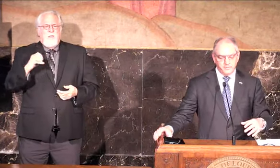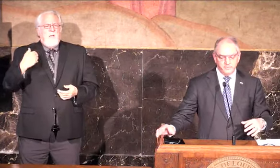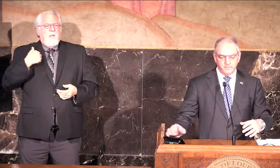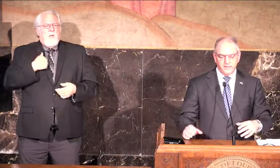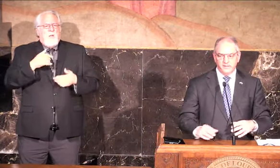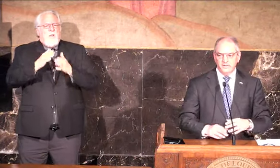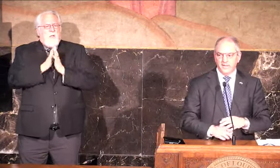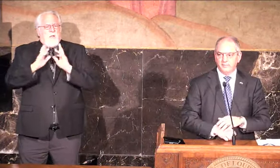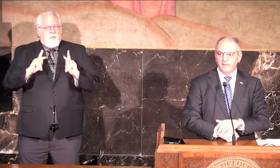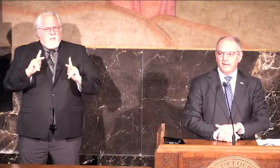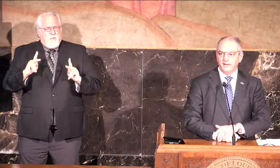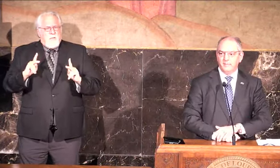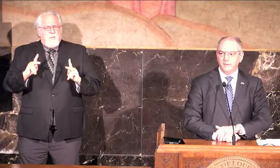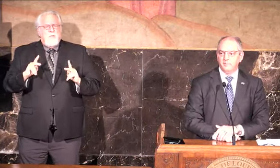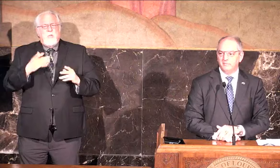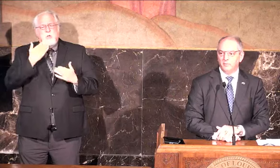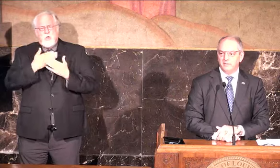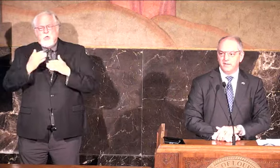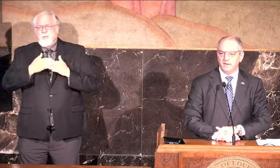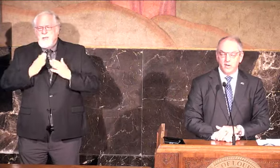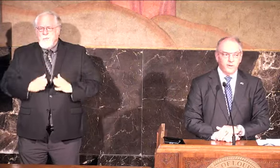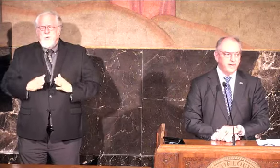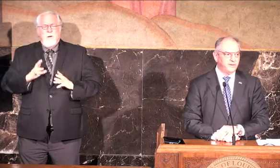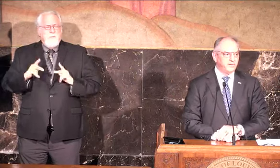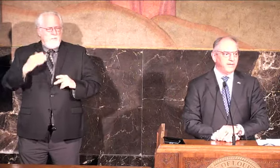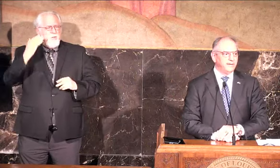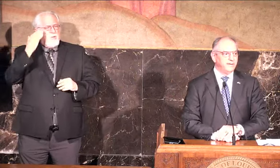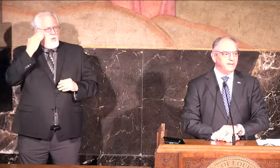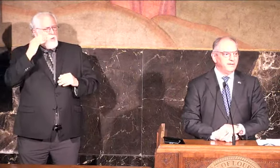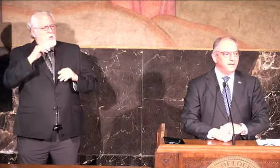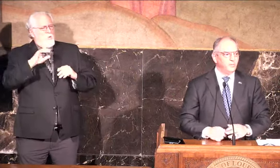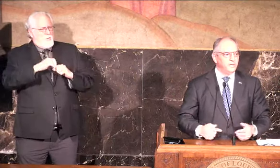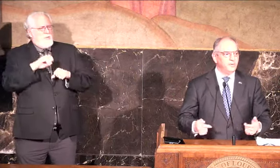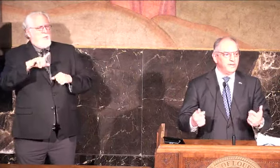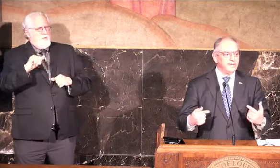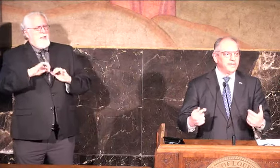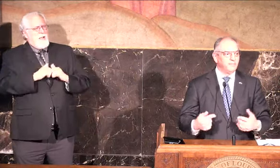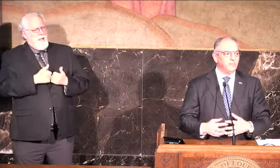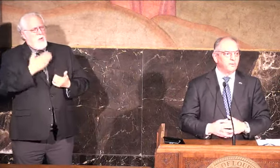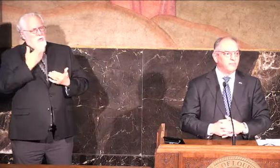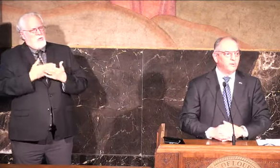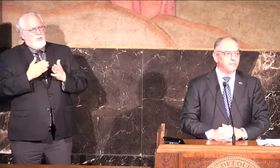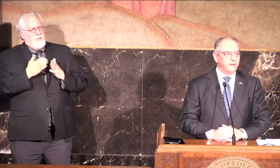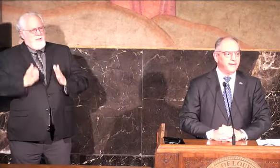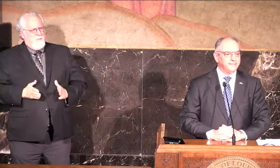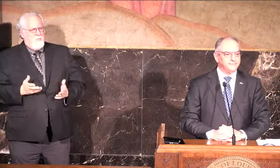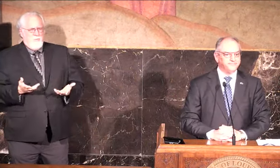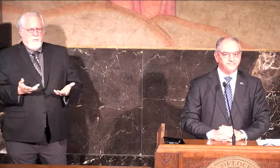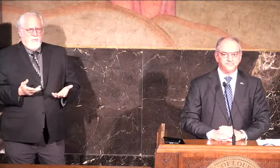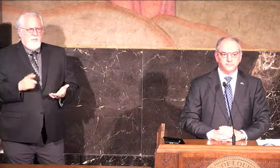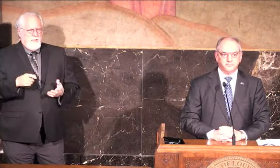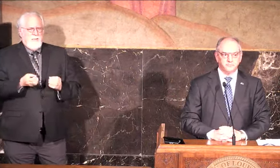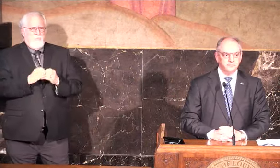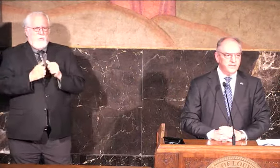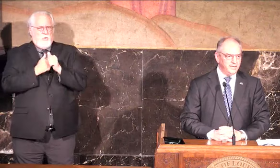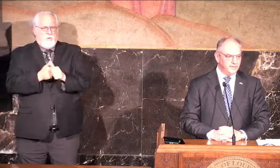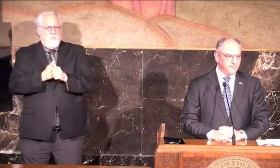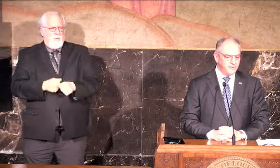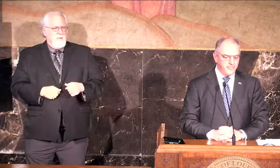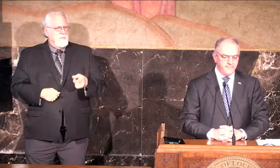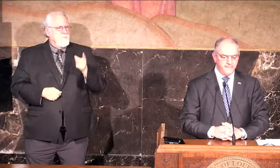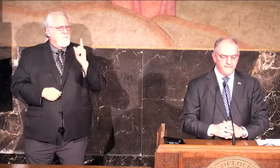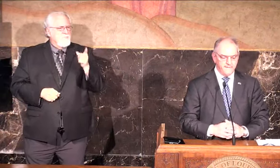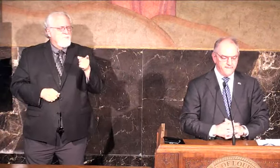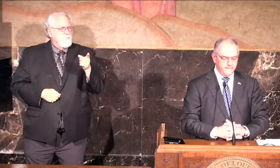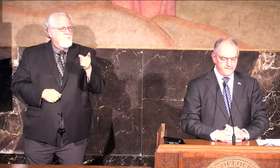asking people to be a good neighbor, and the people of Louisiana know how to do that. We do need to get more compliance. Yes,